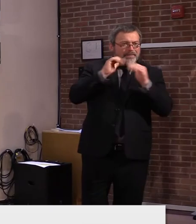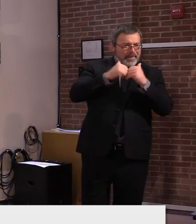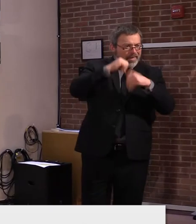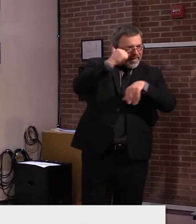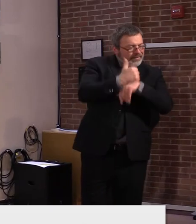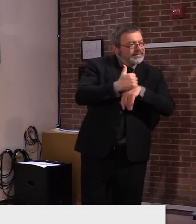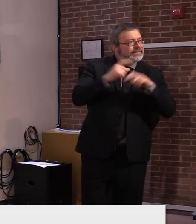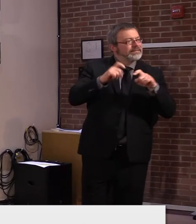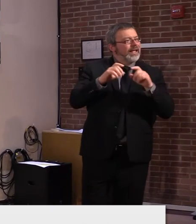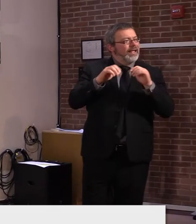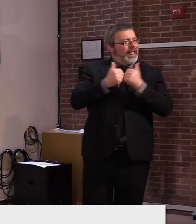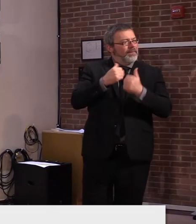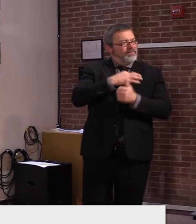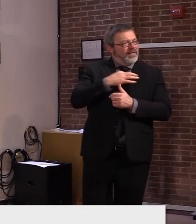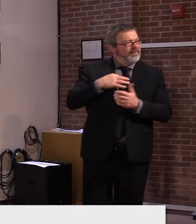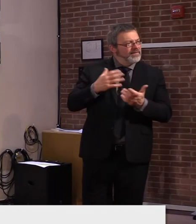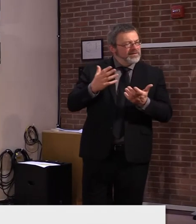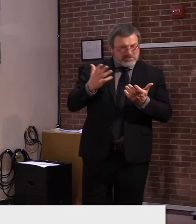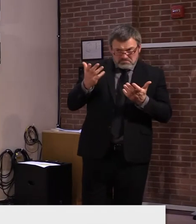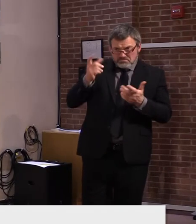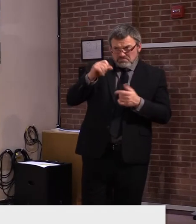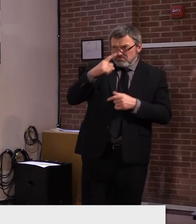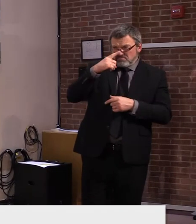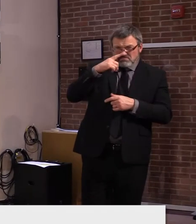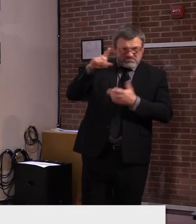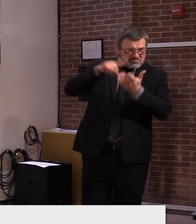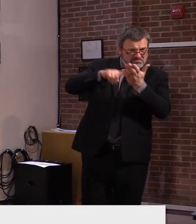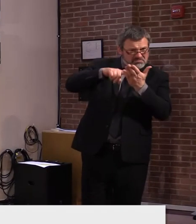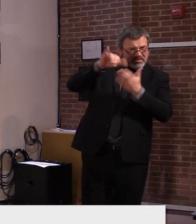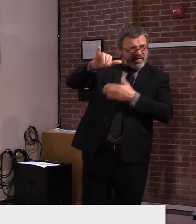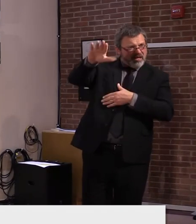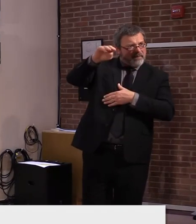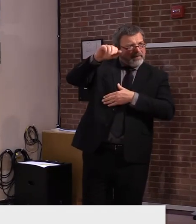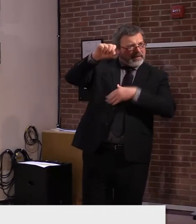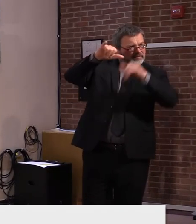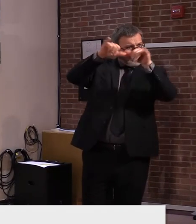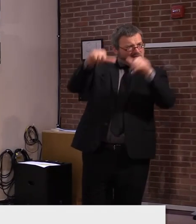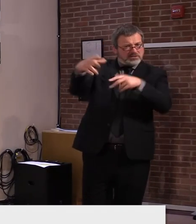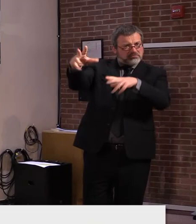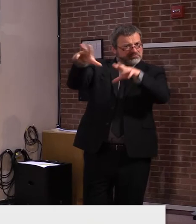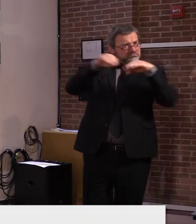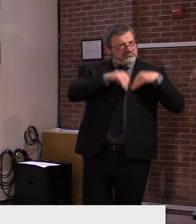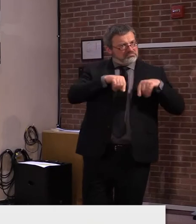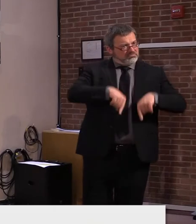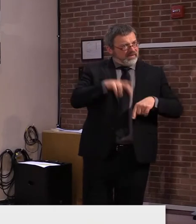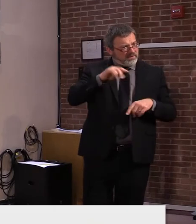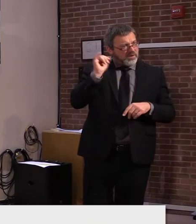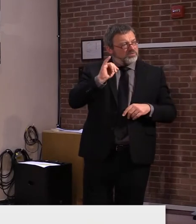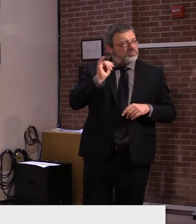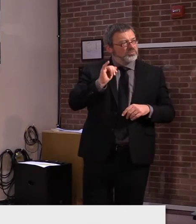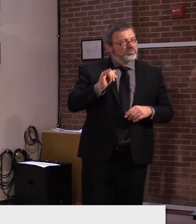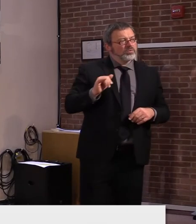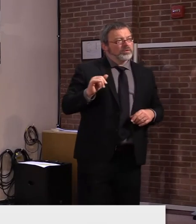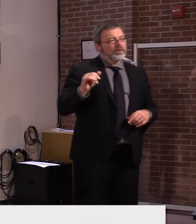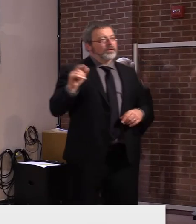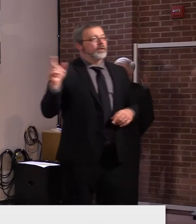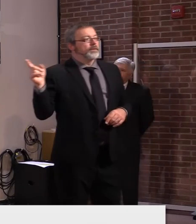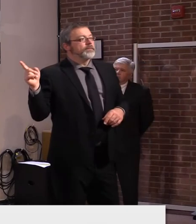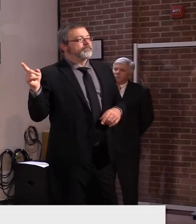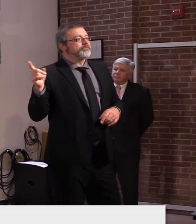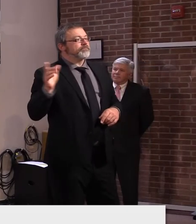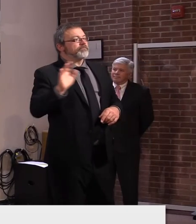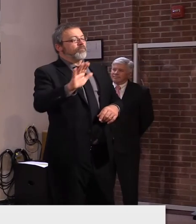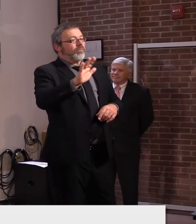that wouldn't be applicable to the way we're going about this in Vermont? Yeah, I mean, two things I'd say. One is it didn't really go well in